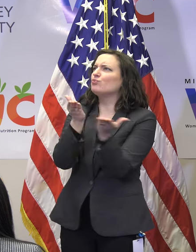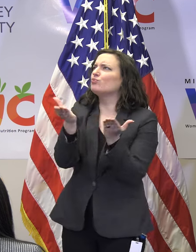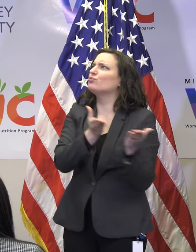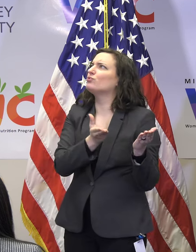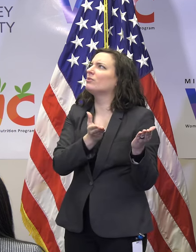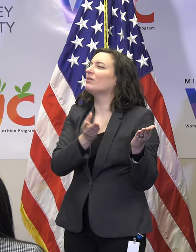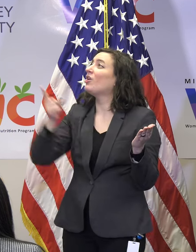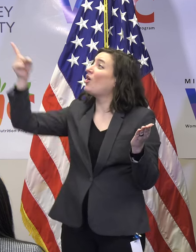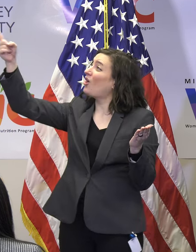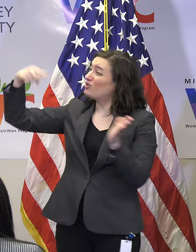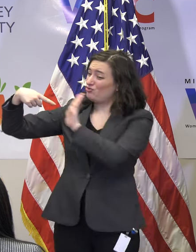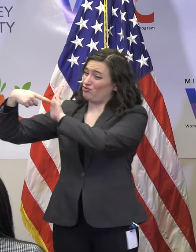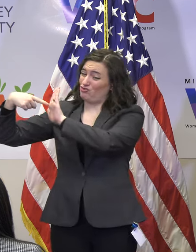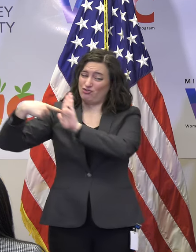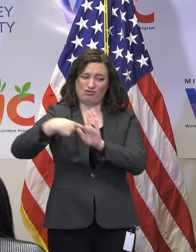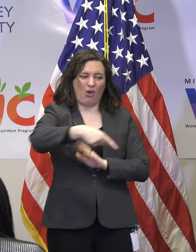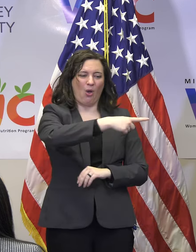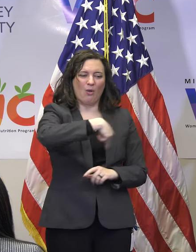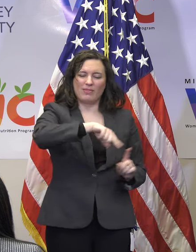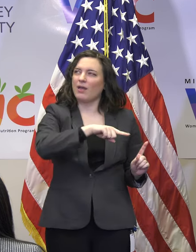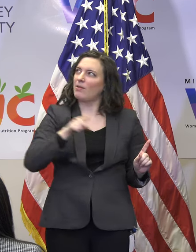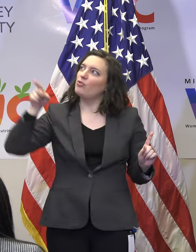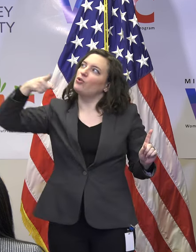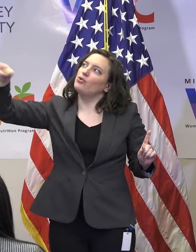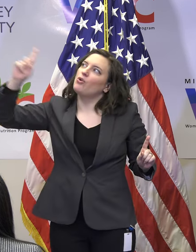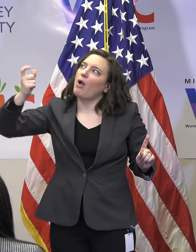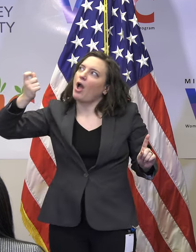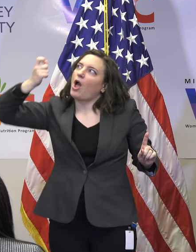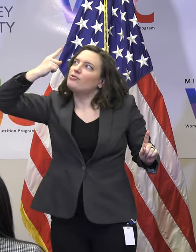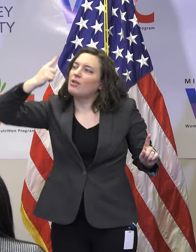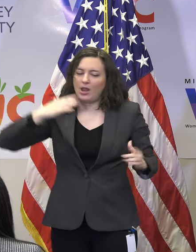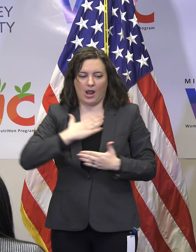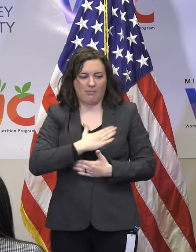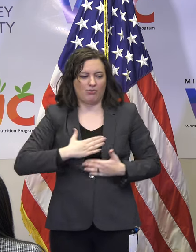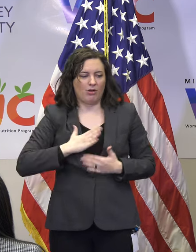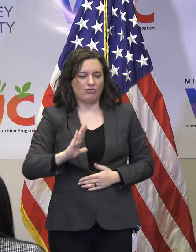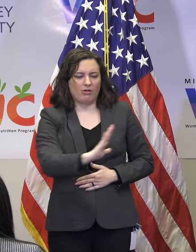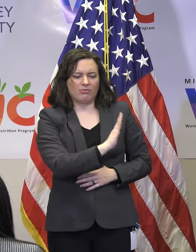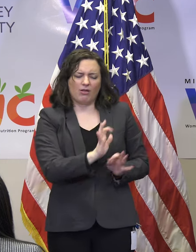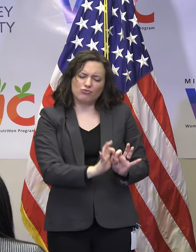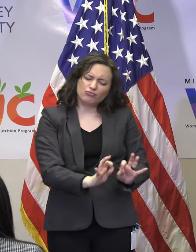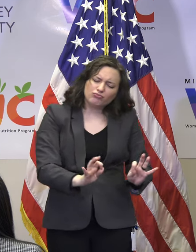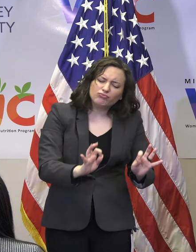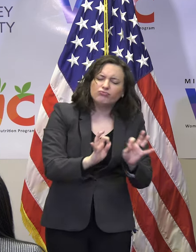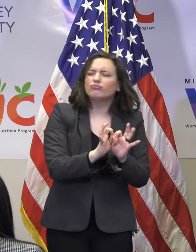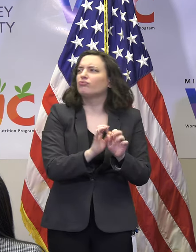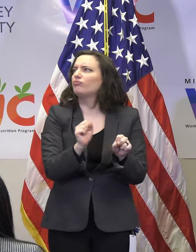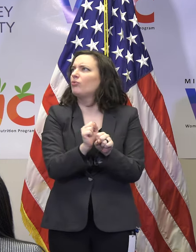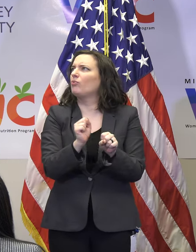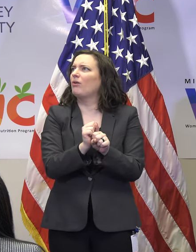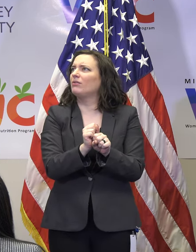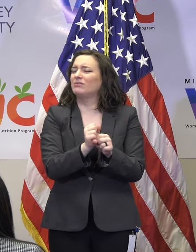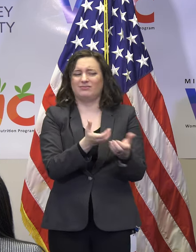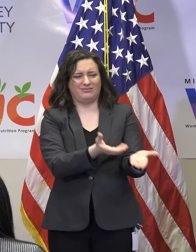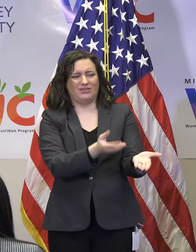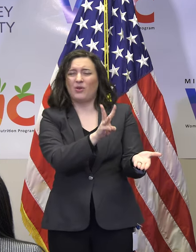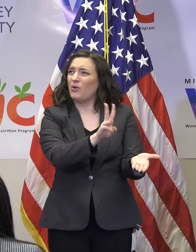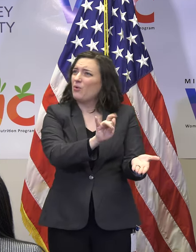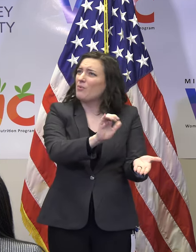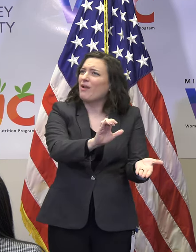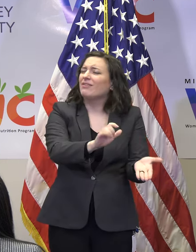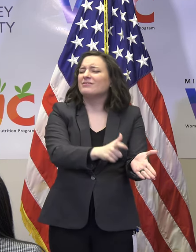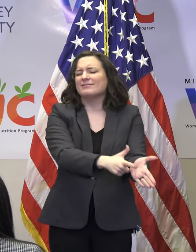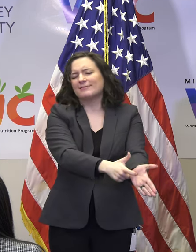with confidence that, in fact, they understand and appreciate the important work that's been done by WIC, and that we